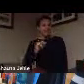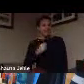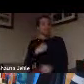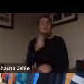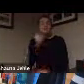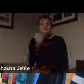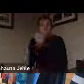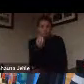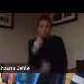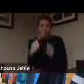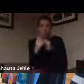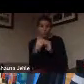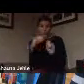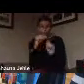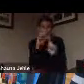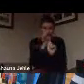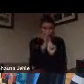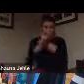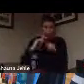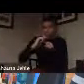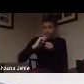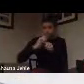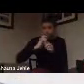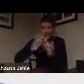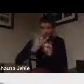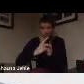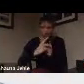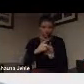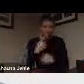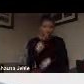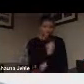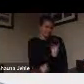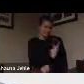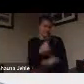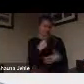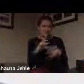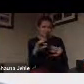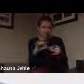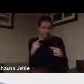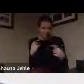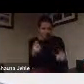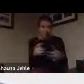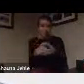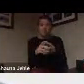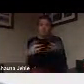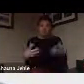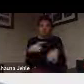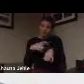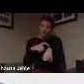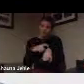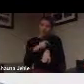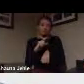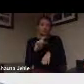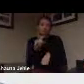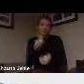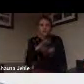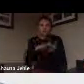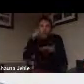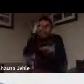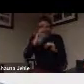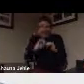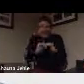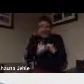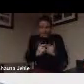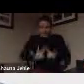With the orientation and training program, like we've been saying, a lot of the time is just learning how to live.